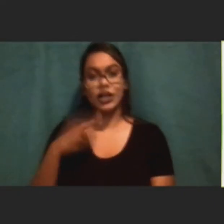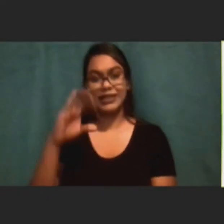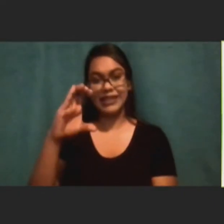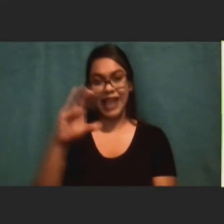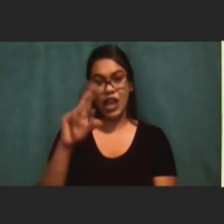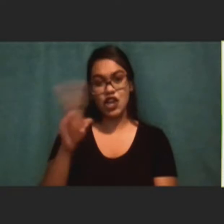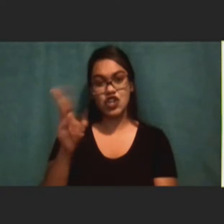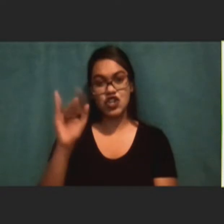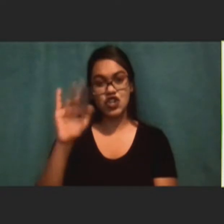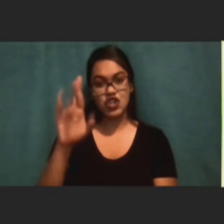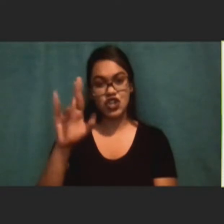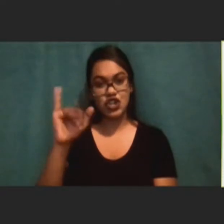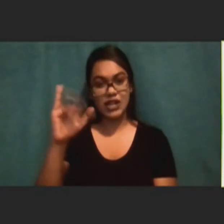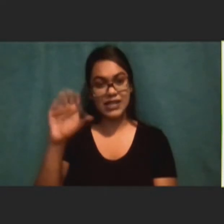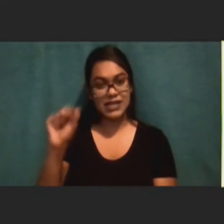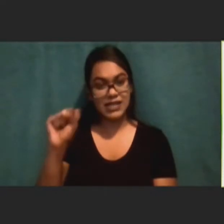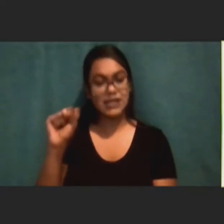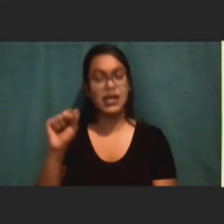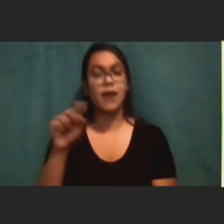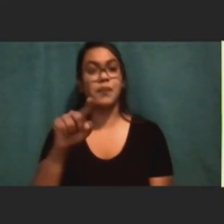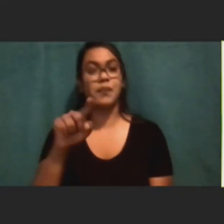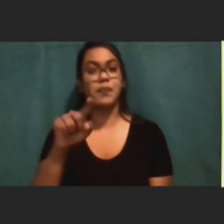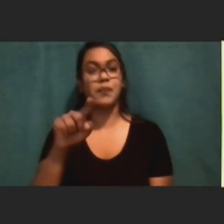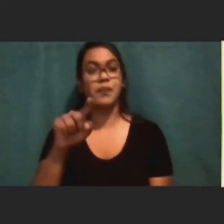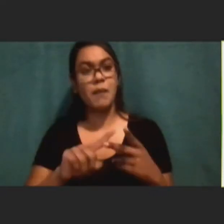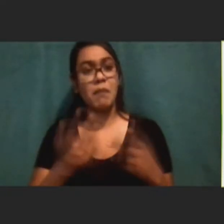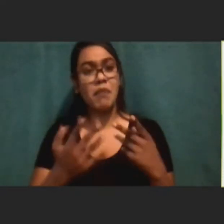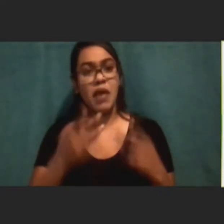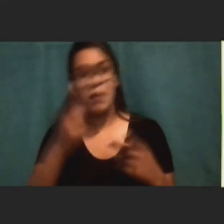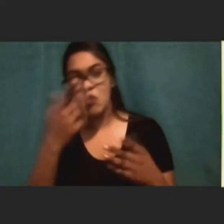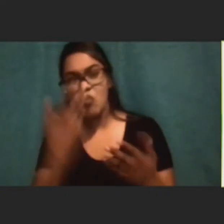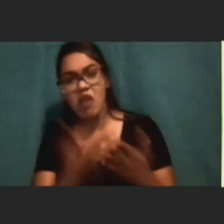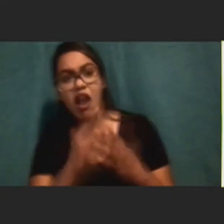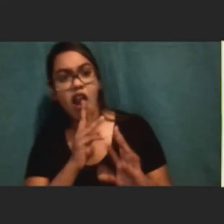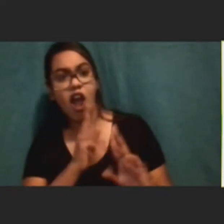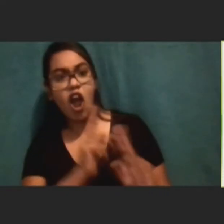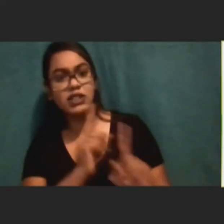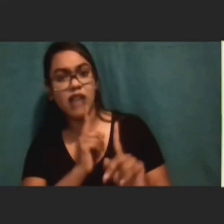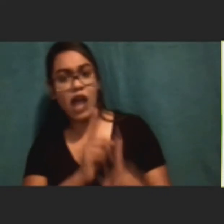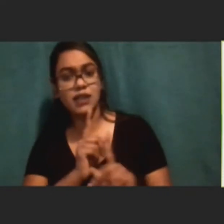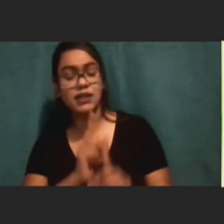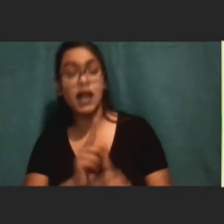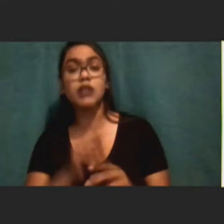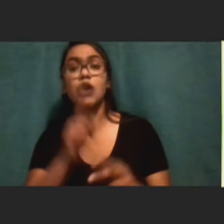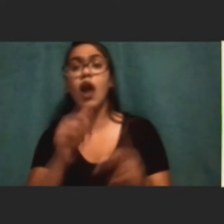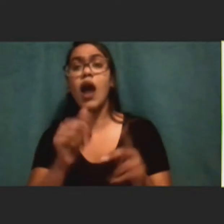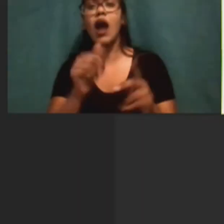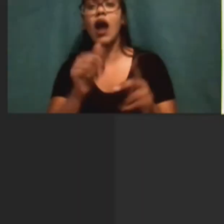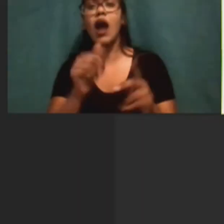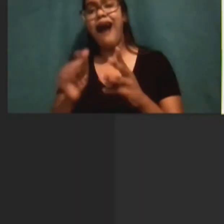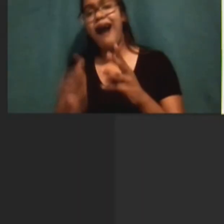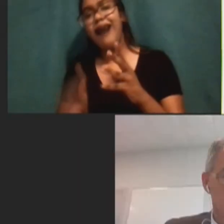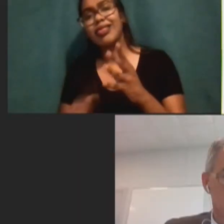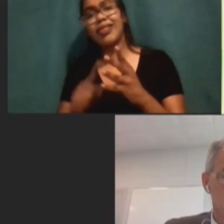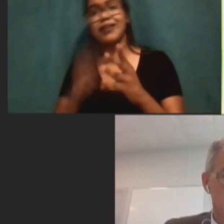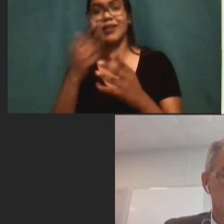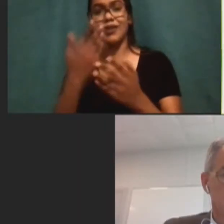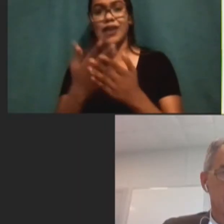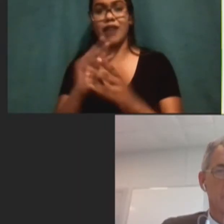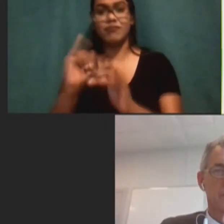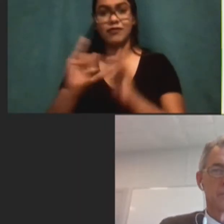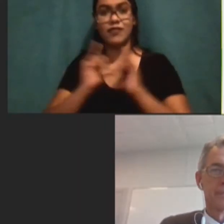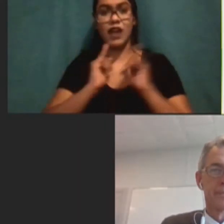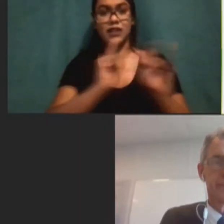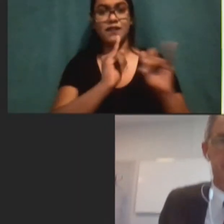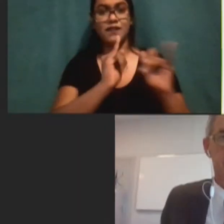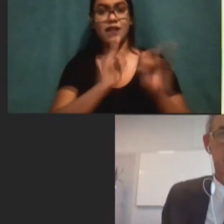might be an area where you might be able to also find a way where in some of the areas,